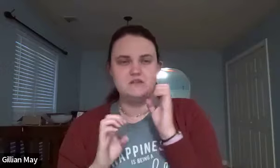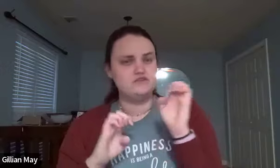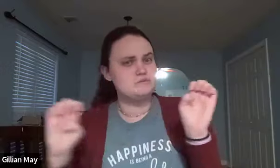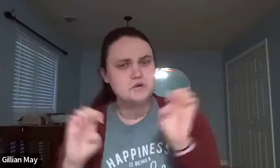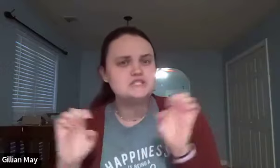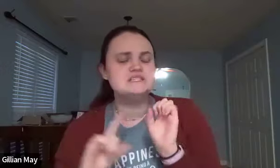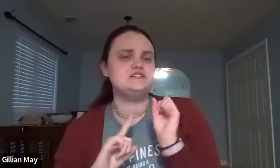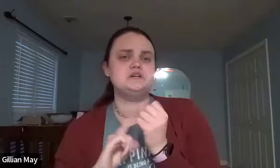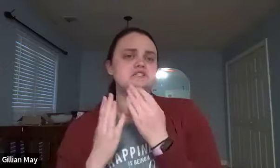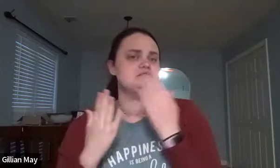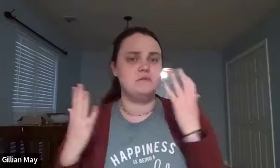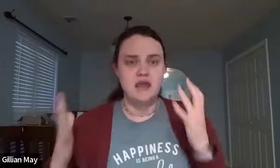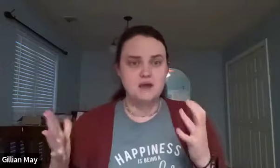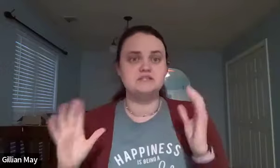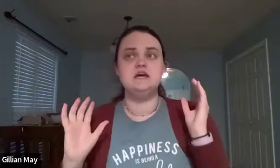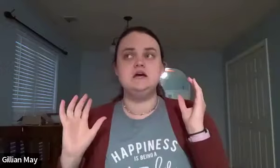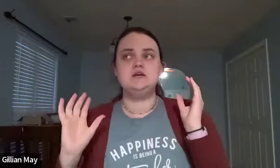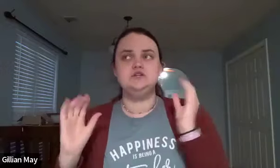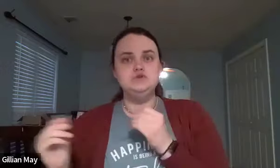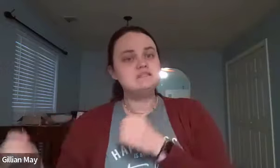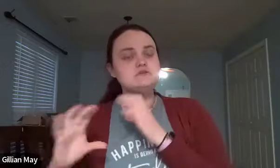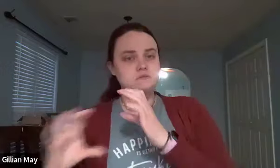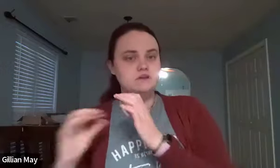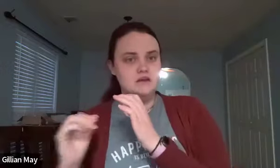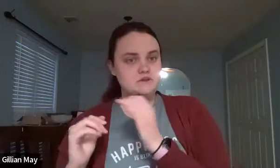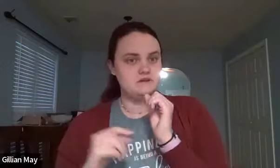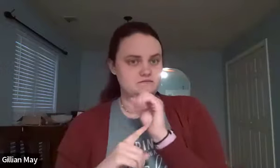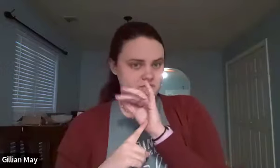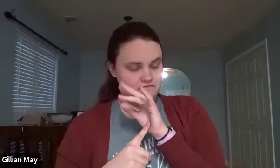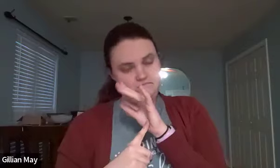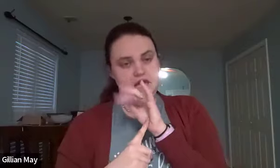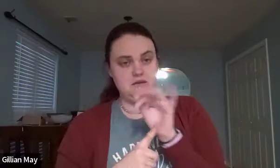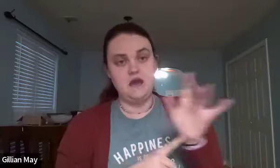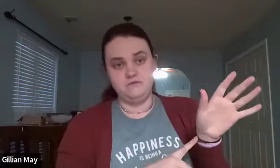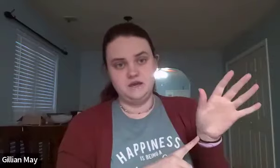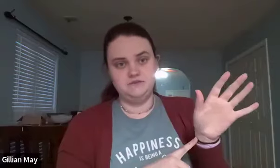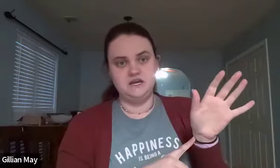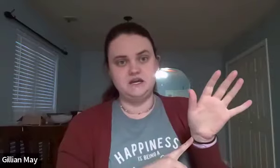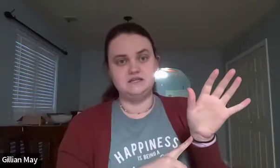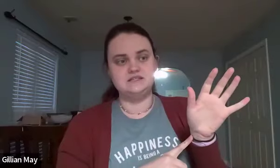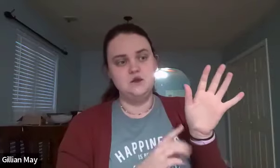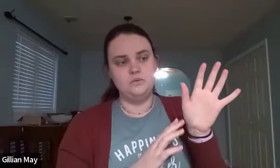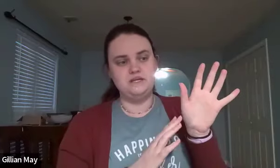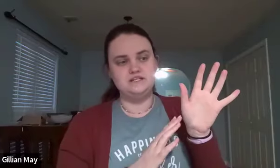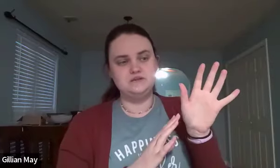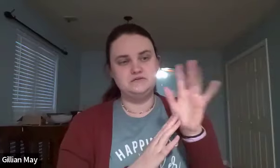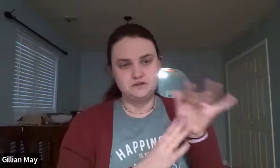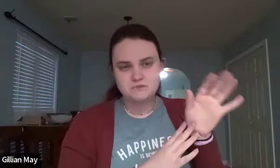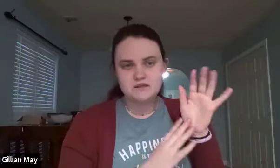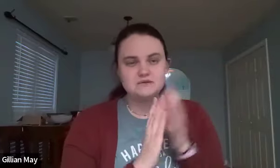like those emergency situations if something happens, you can still communicate with the alphabet because we do finger spelling with